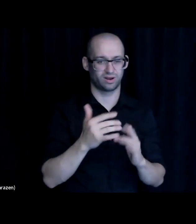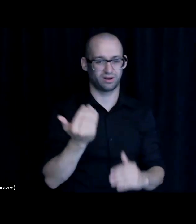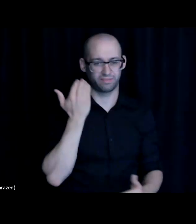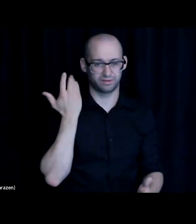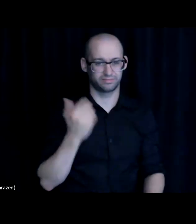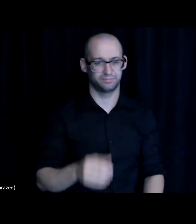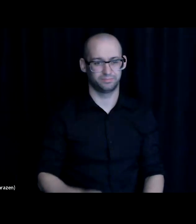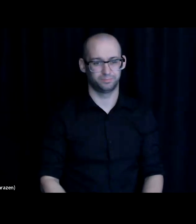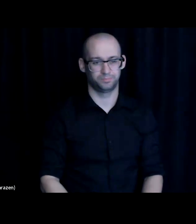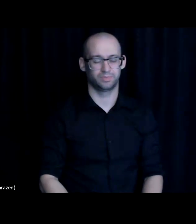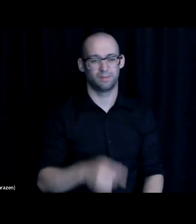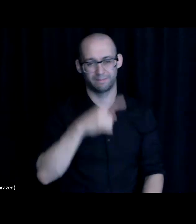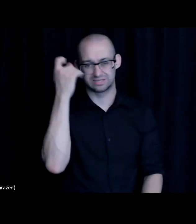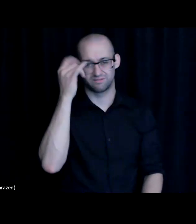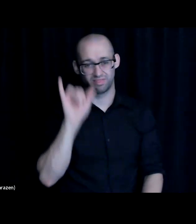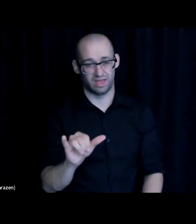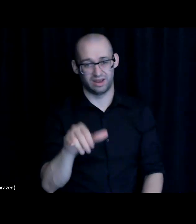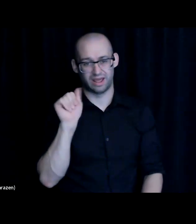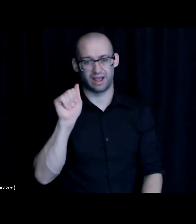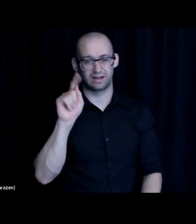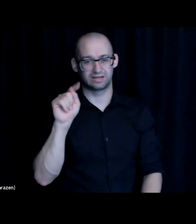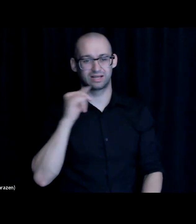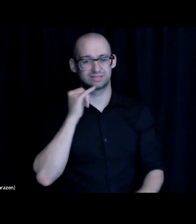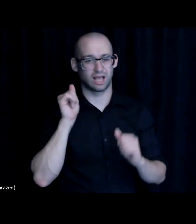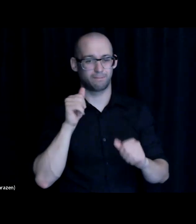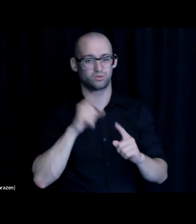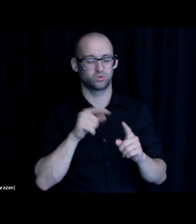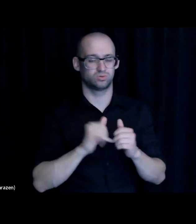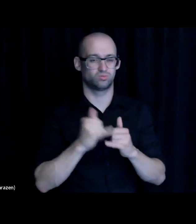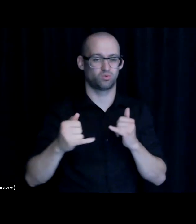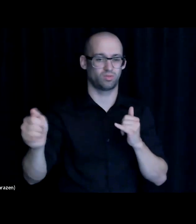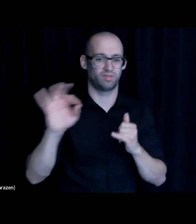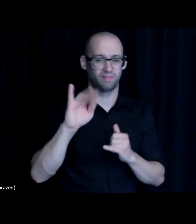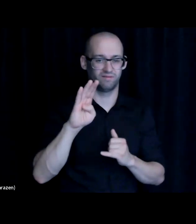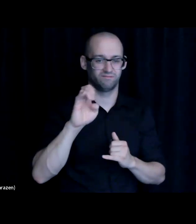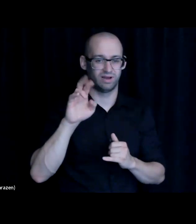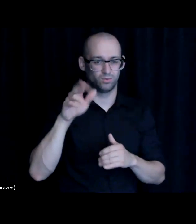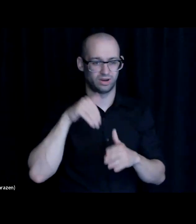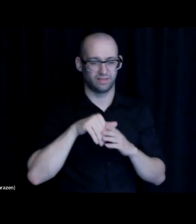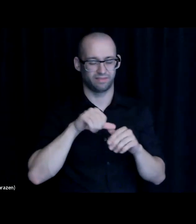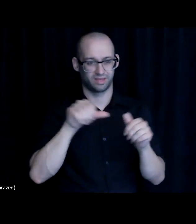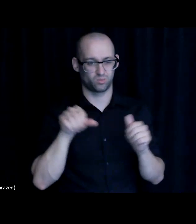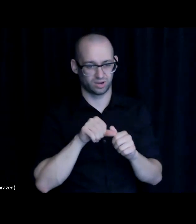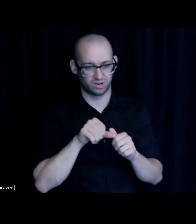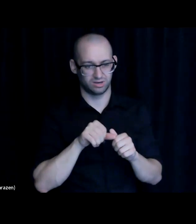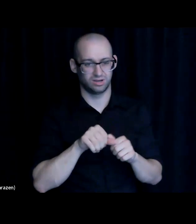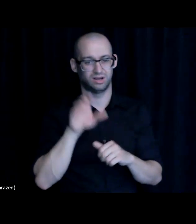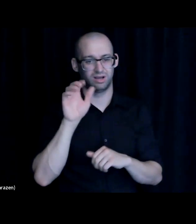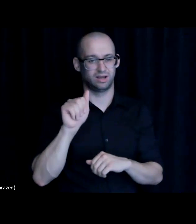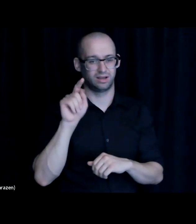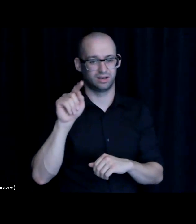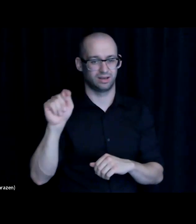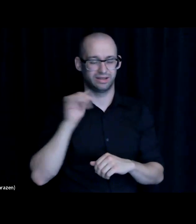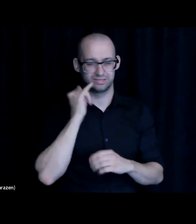project, AT&T was able to expand fiber into that area. Now AT&T has spread, had providing access to all